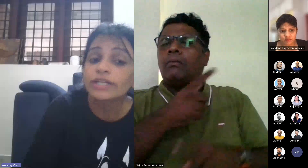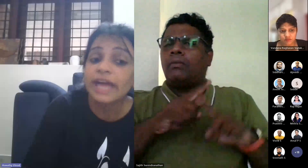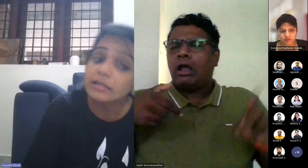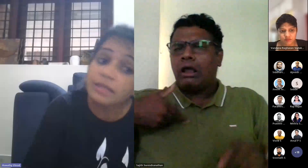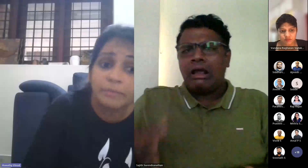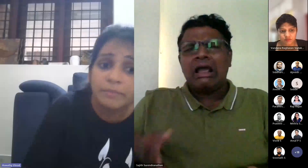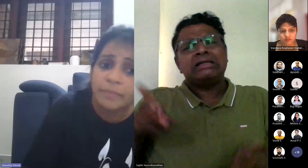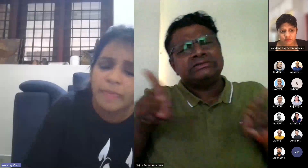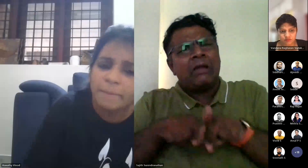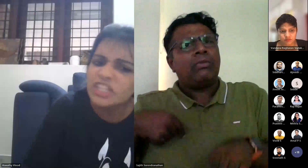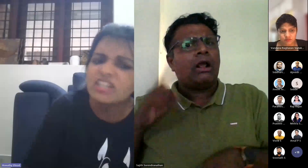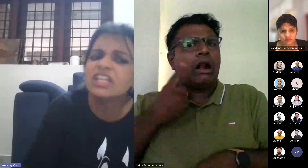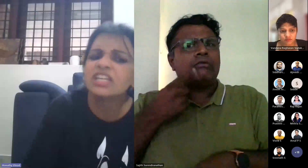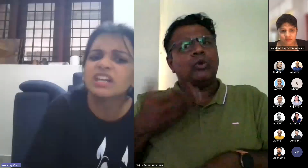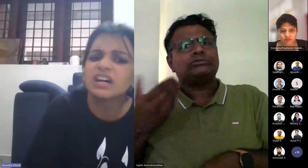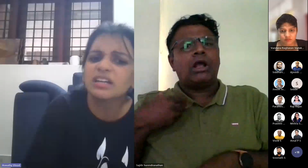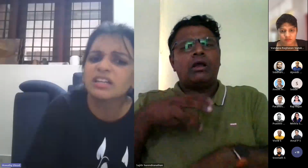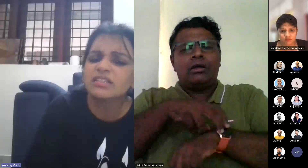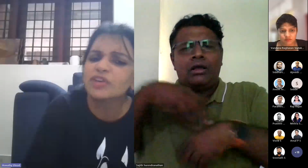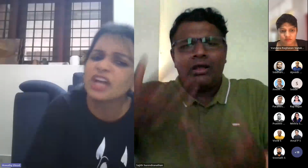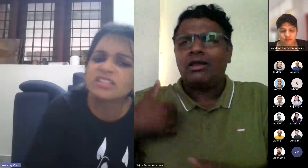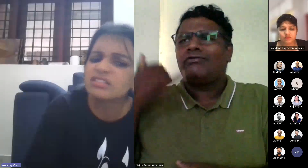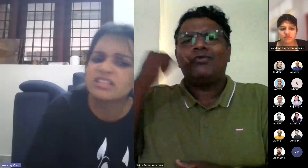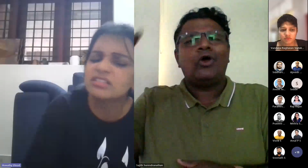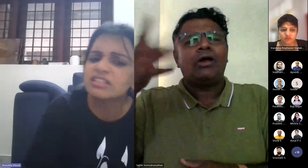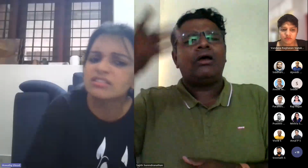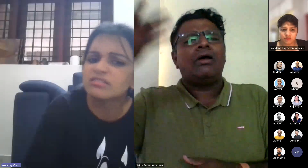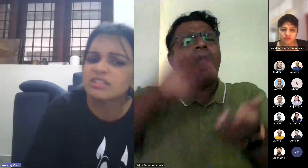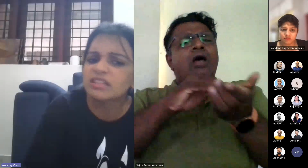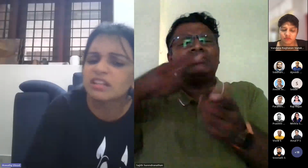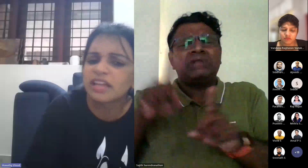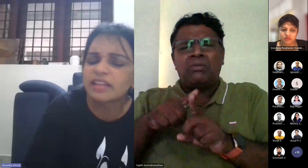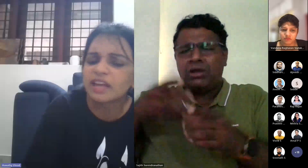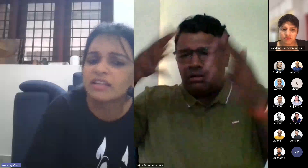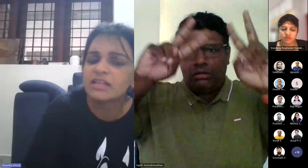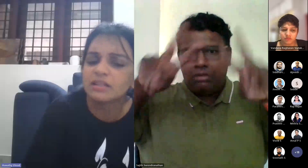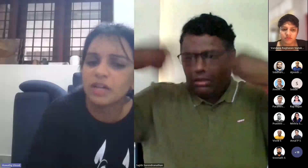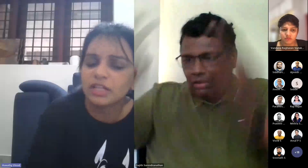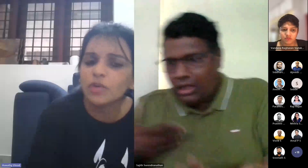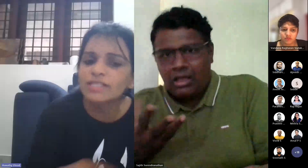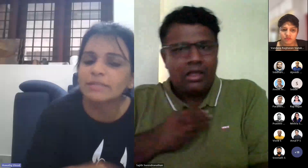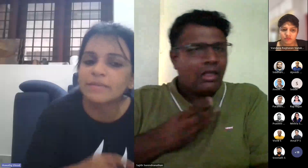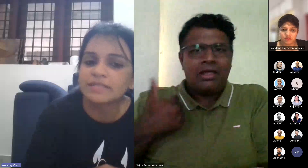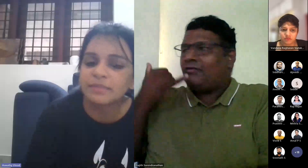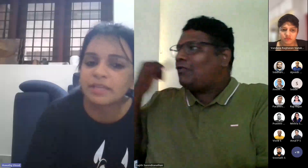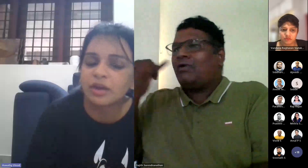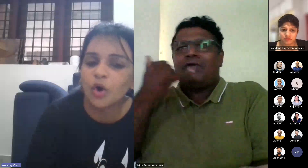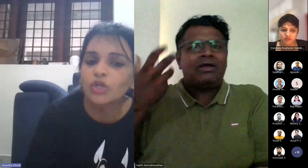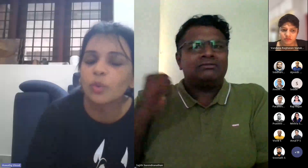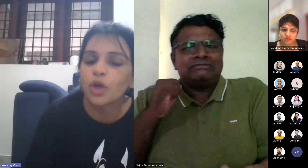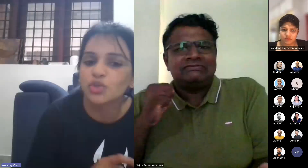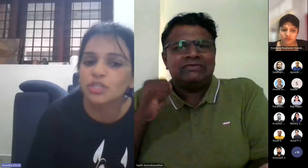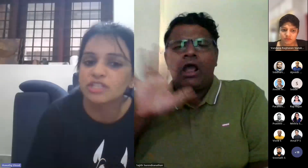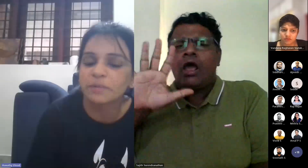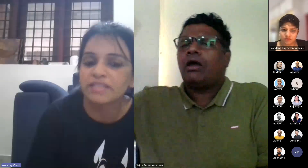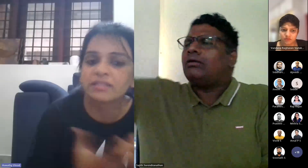to contact them. But here in India, it's for us. There's nothing like that. In the US, sometimes there's something on